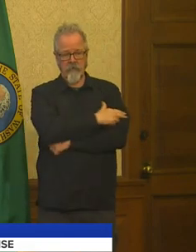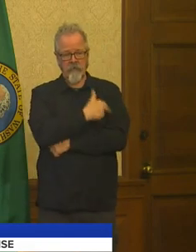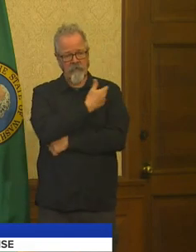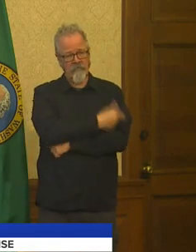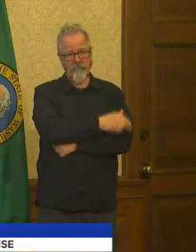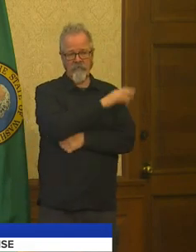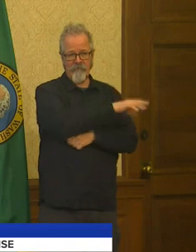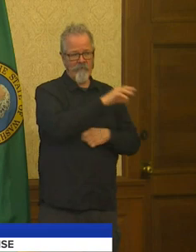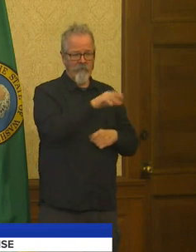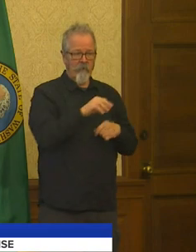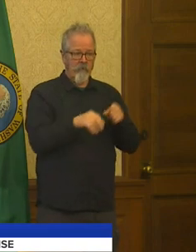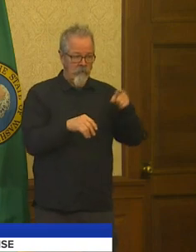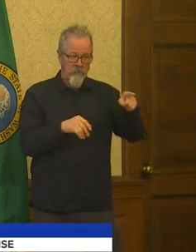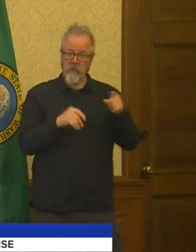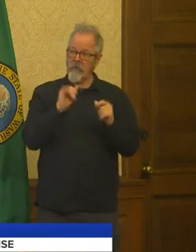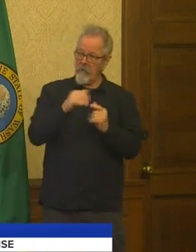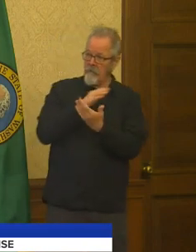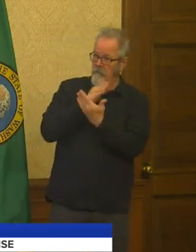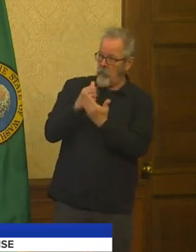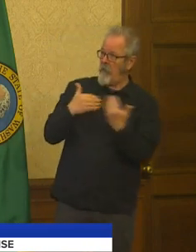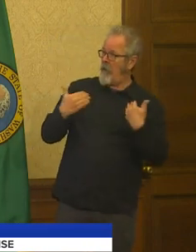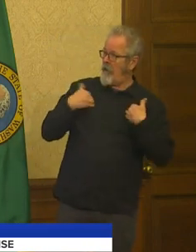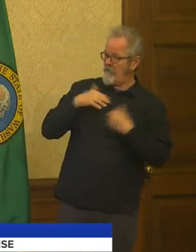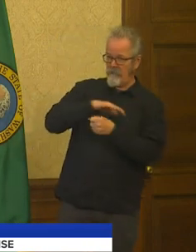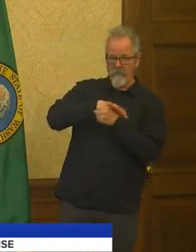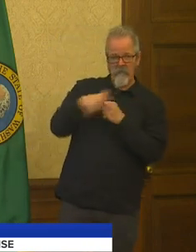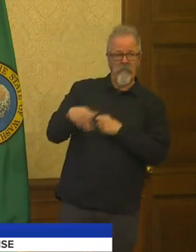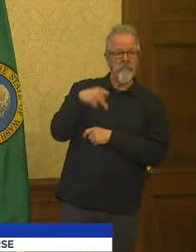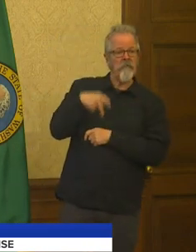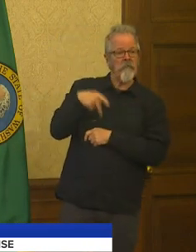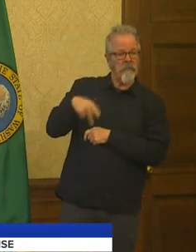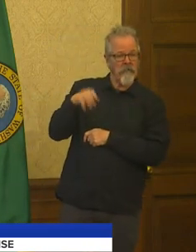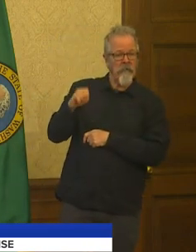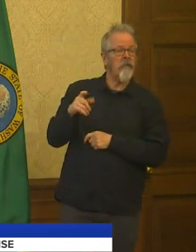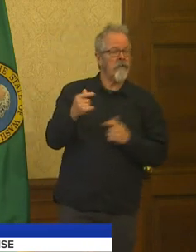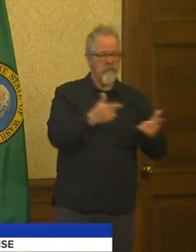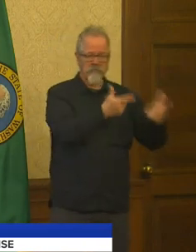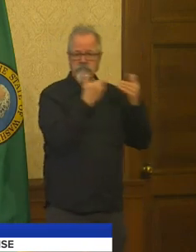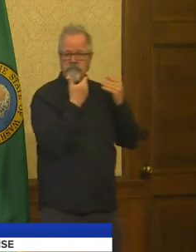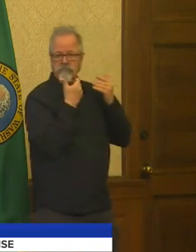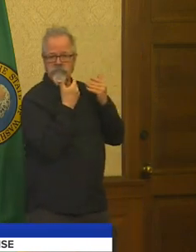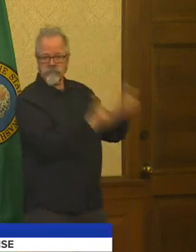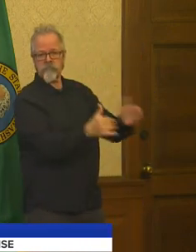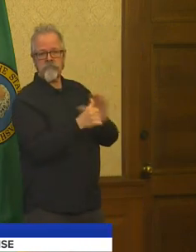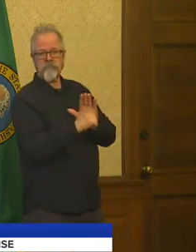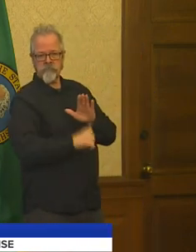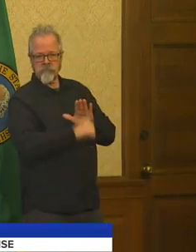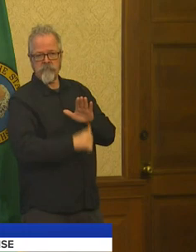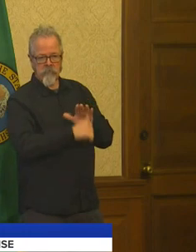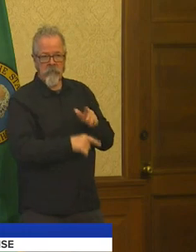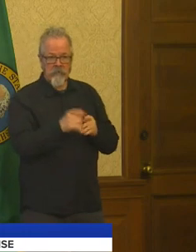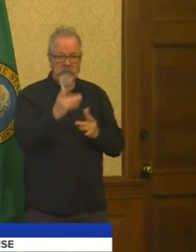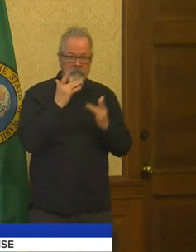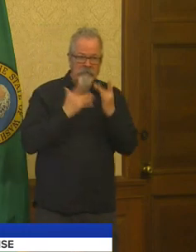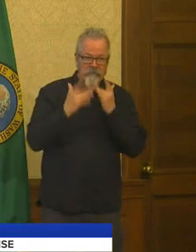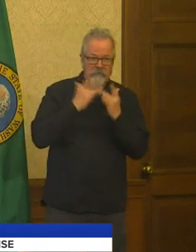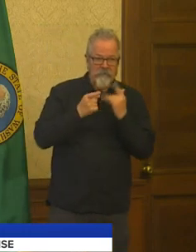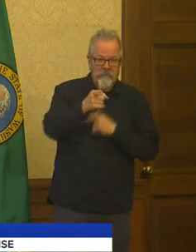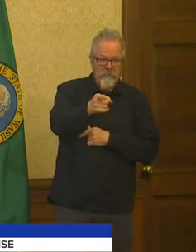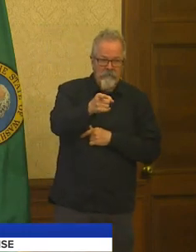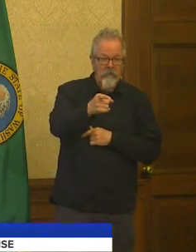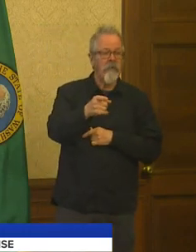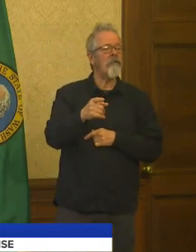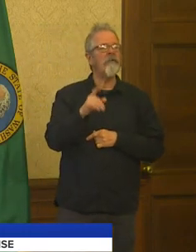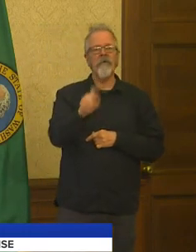could move forward. And we're working on trying to refine a protocol that might work in that way. We have not put any finishing touches on it. We're still talking